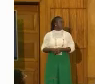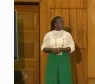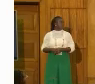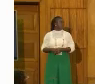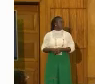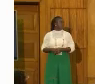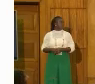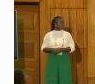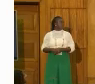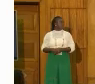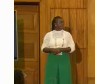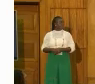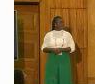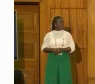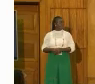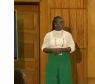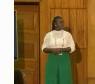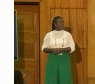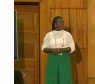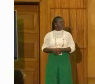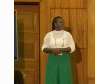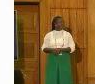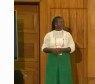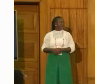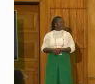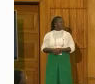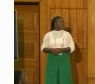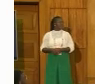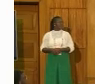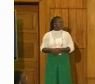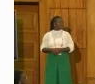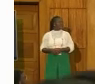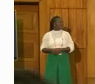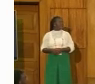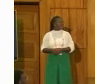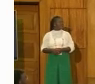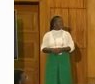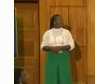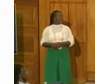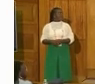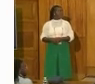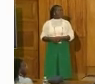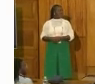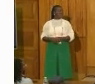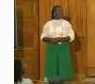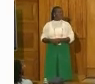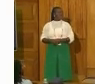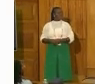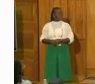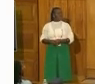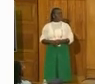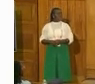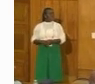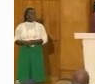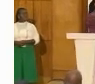Oh, okay. Okay, so please confirm you've shared your presentations with the IT team or confirm they have it. But does anybody have